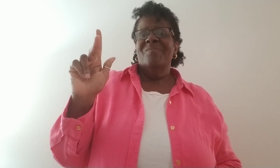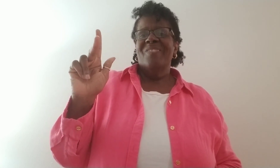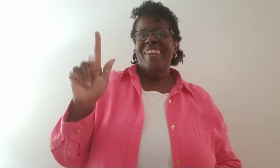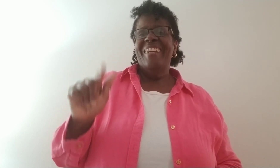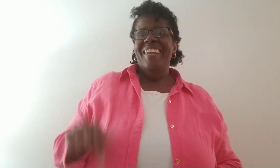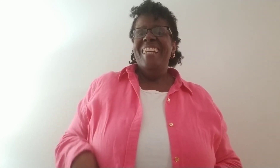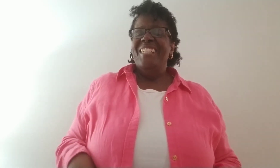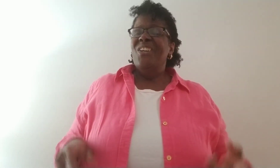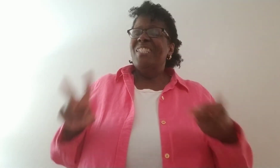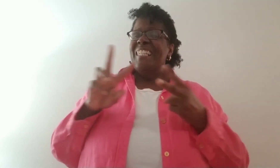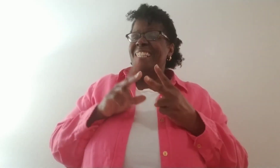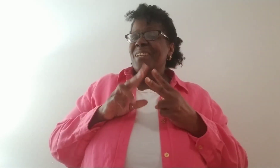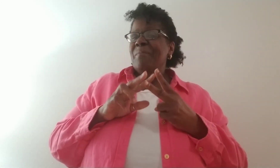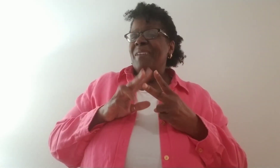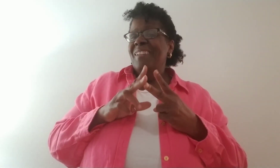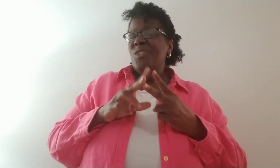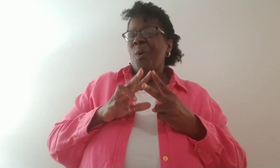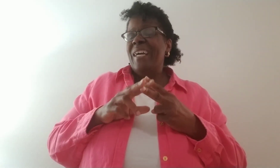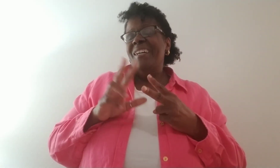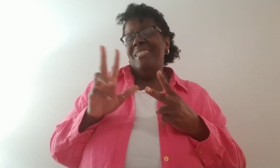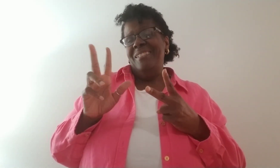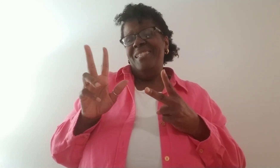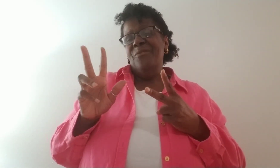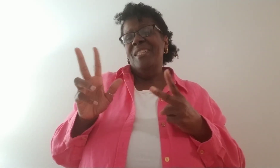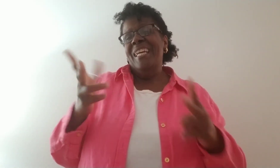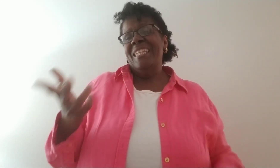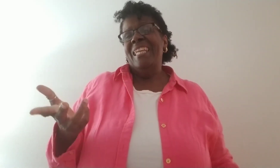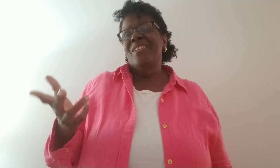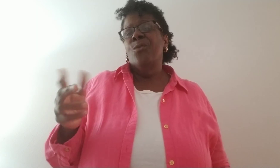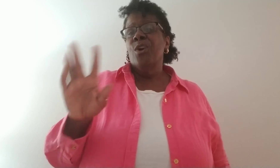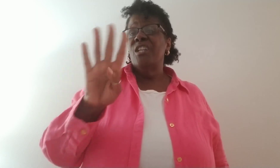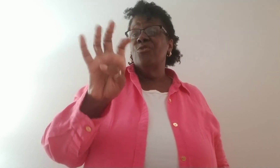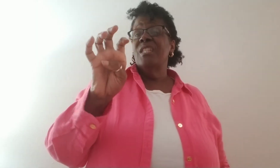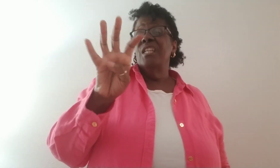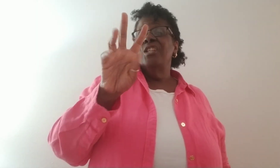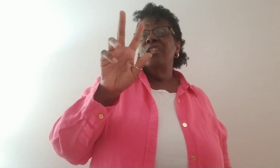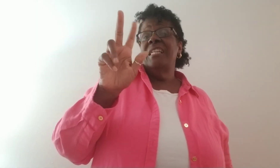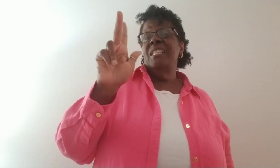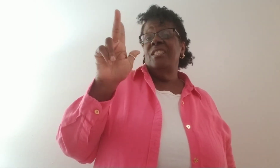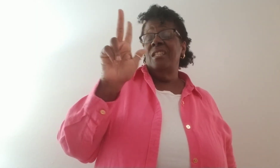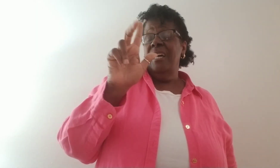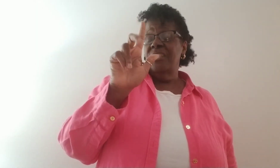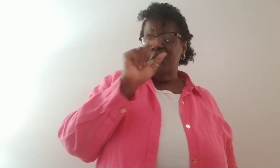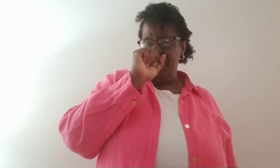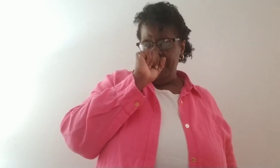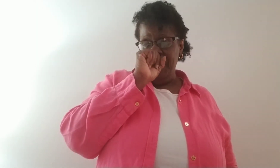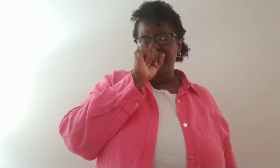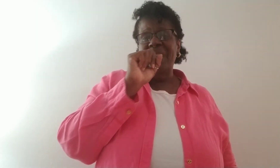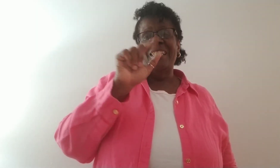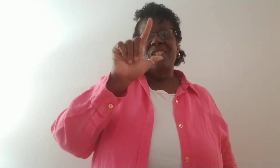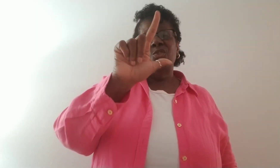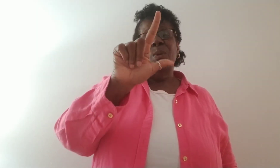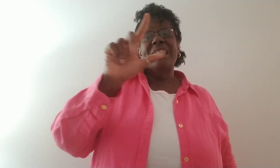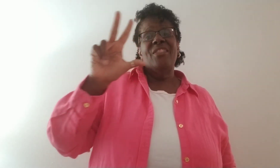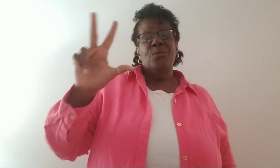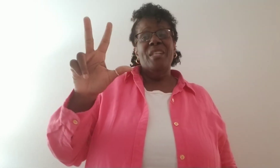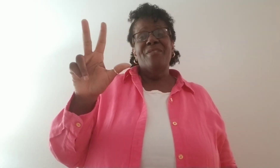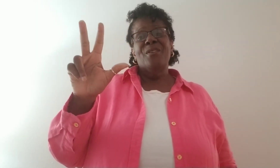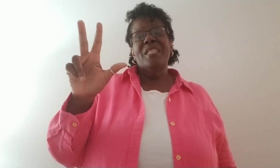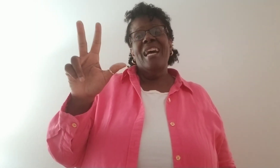Okay. Notice I did them twice, different at the end. 400. I did. I did 23 the first time, and